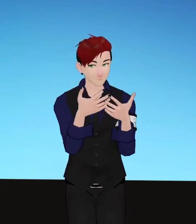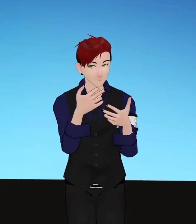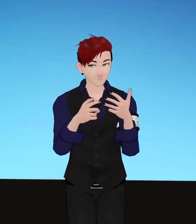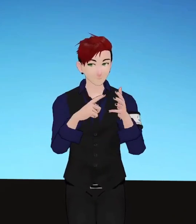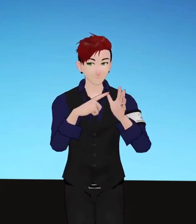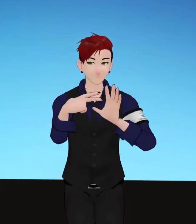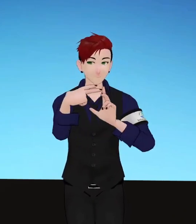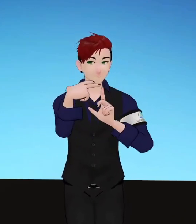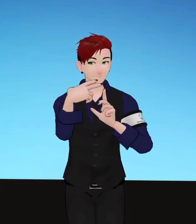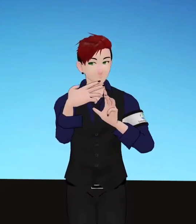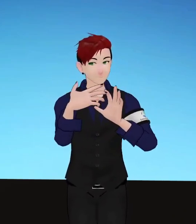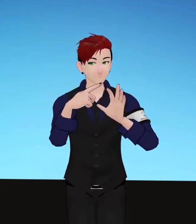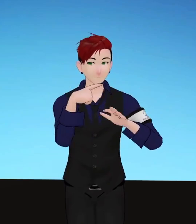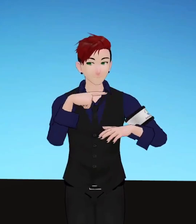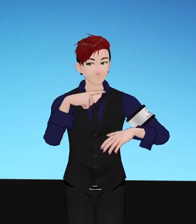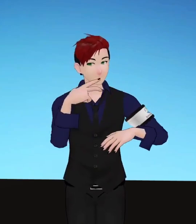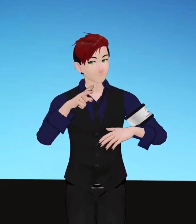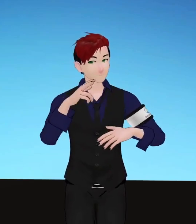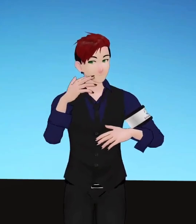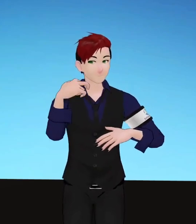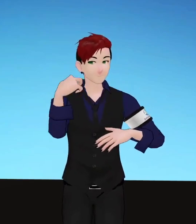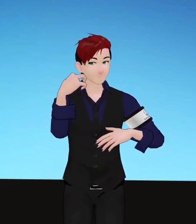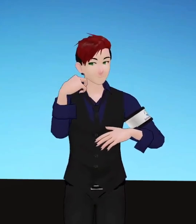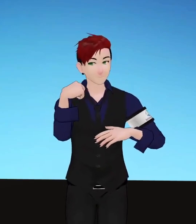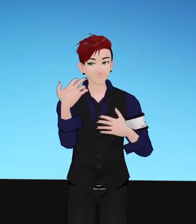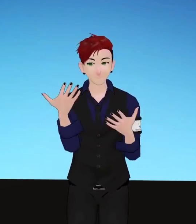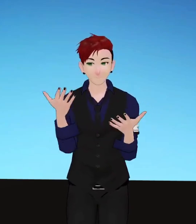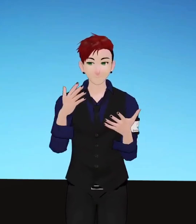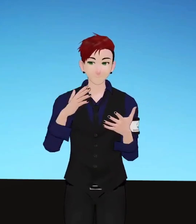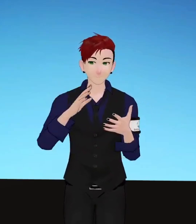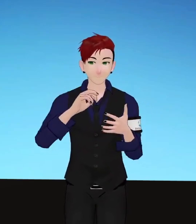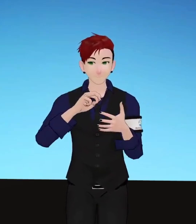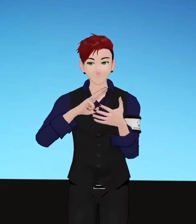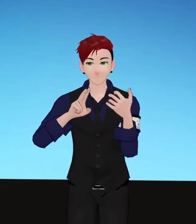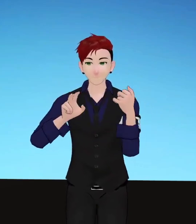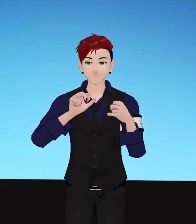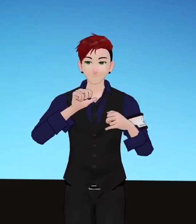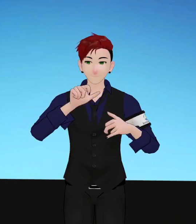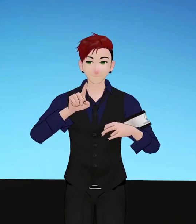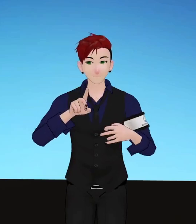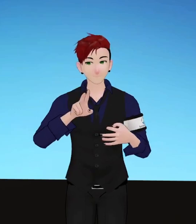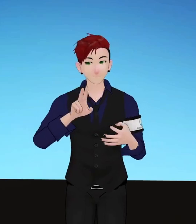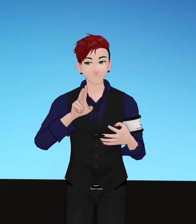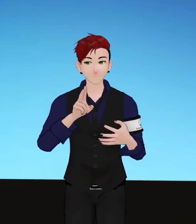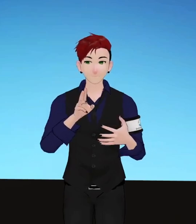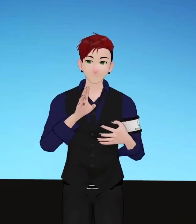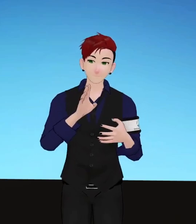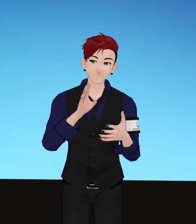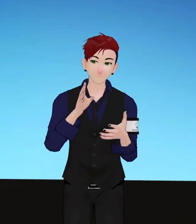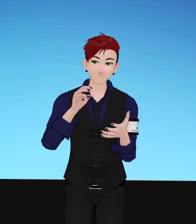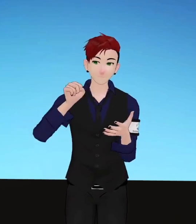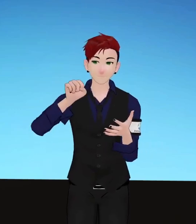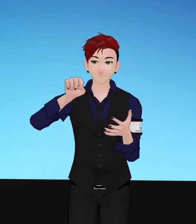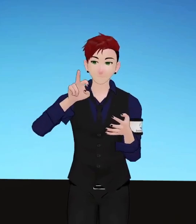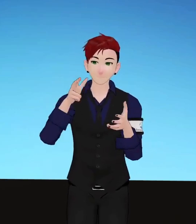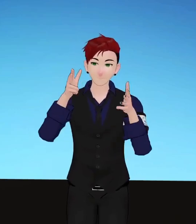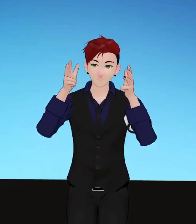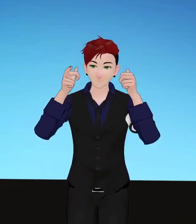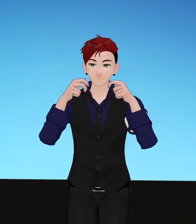end up sitting just watching the other person sign. Force yourself to do things that you're not comfortable with in the language, and you'll